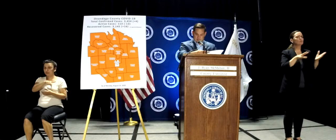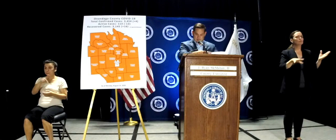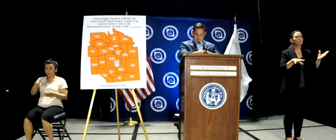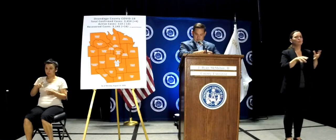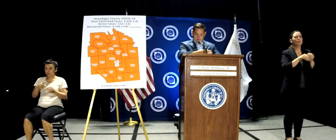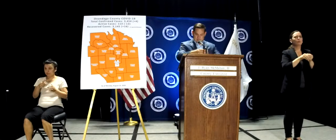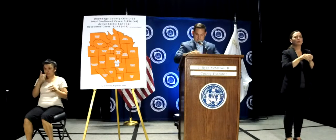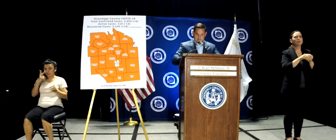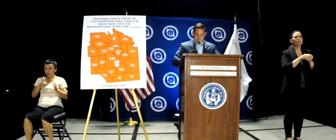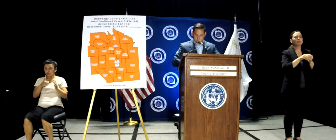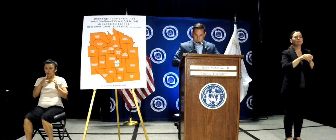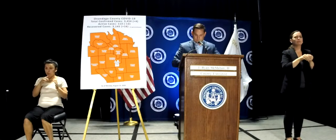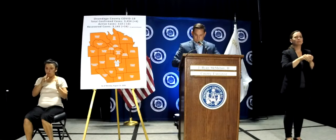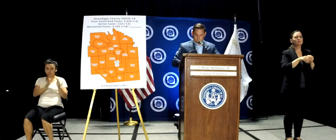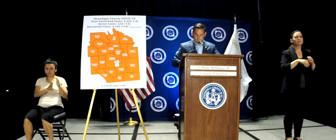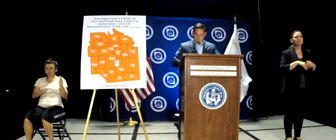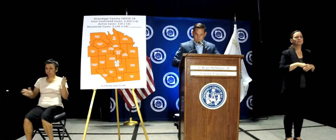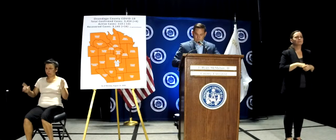been